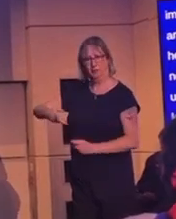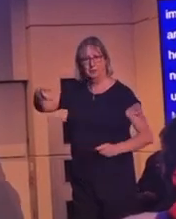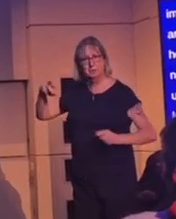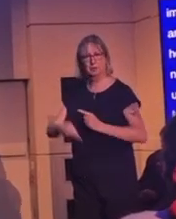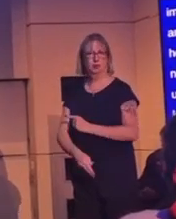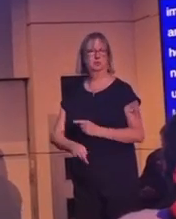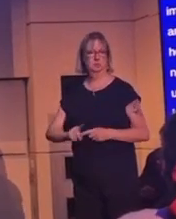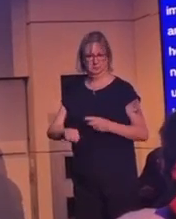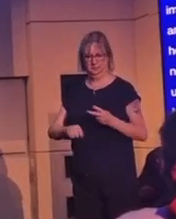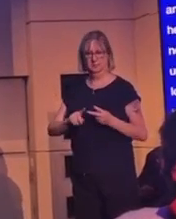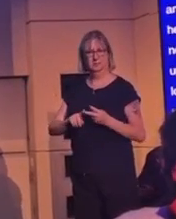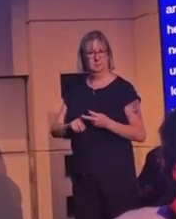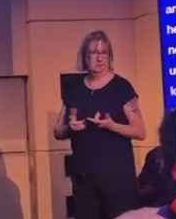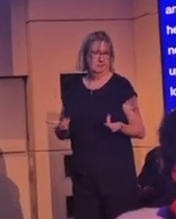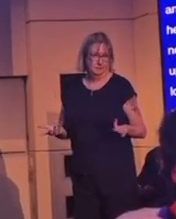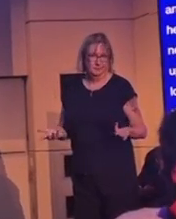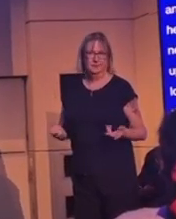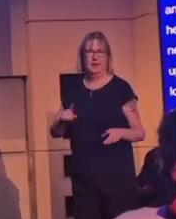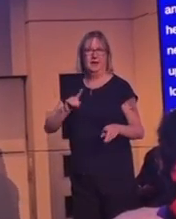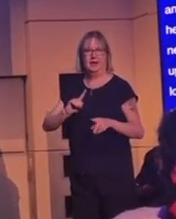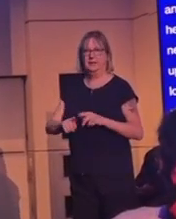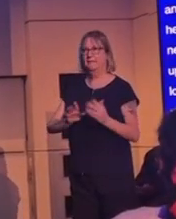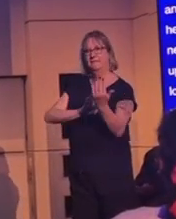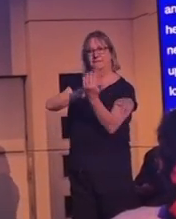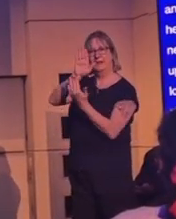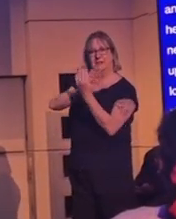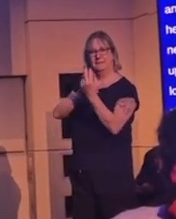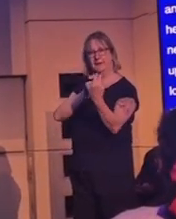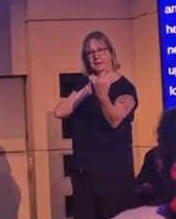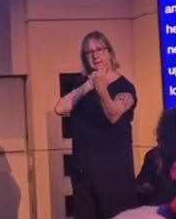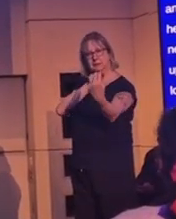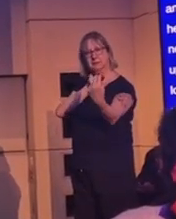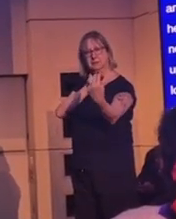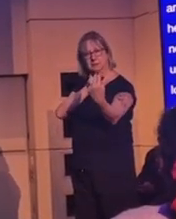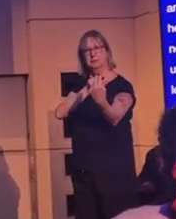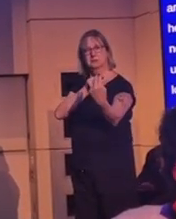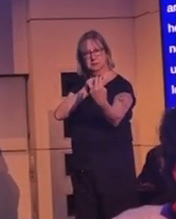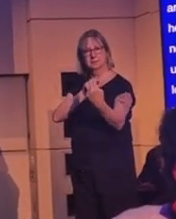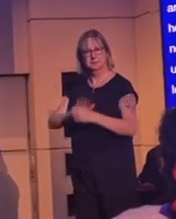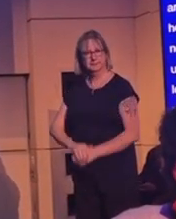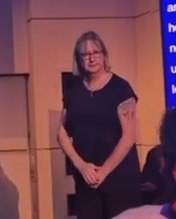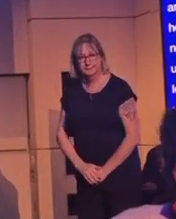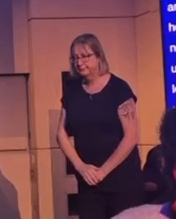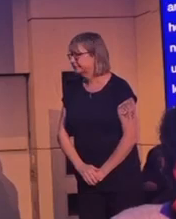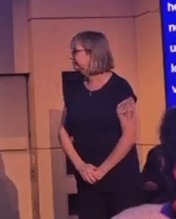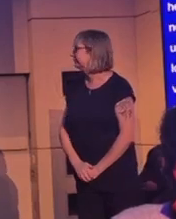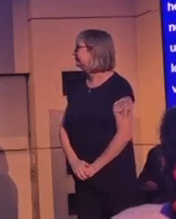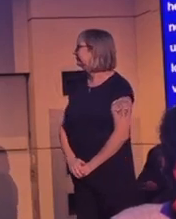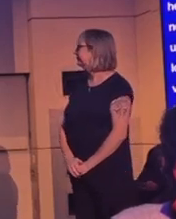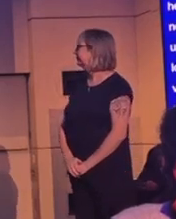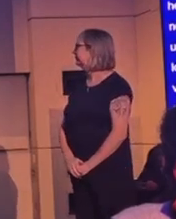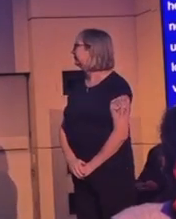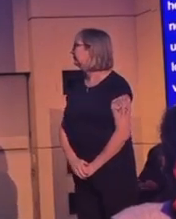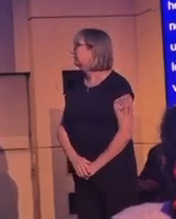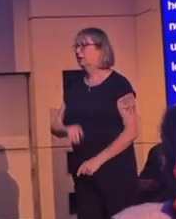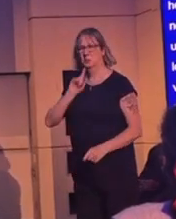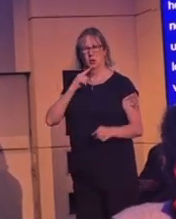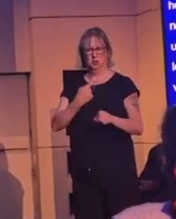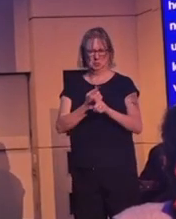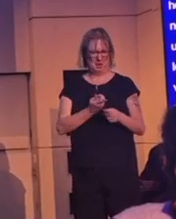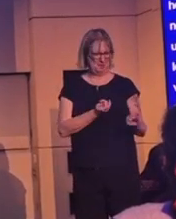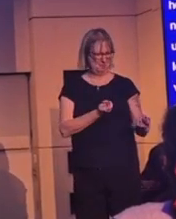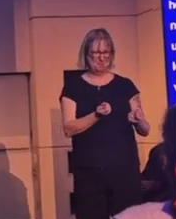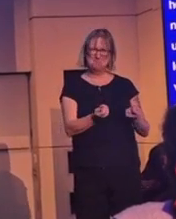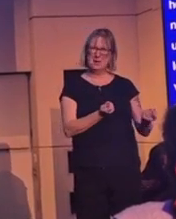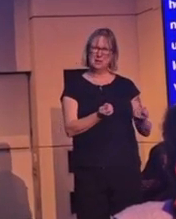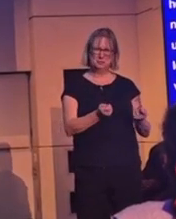noise, and obviously trying to talk face to face with good, clear intonations. When we look at management, we can break it